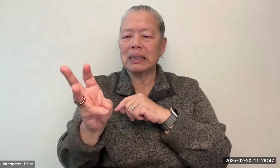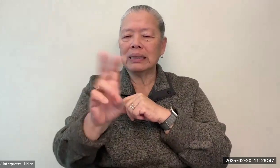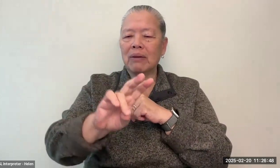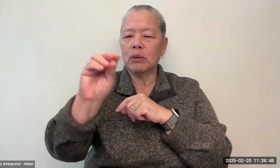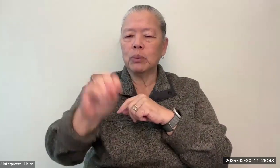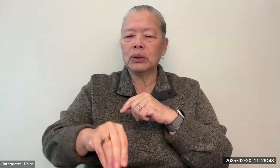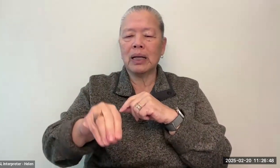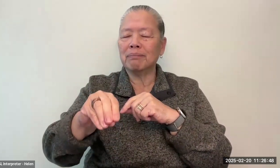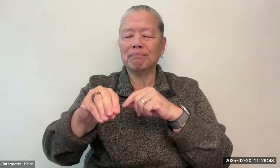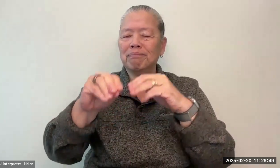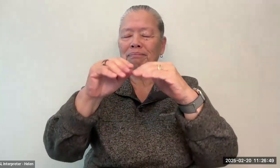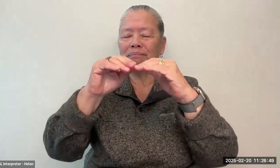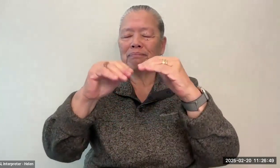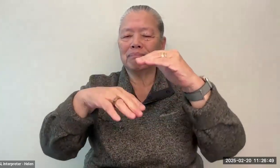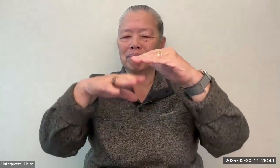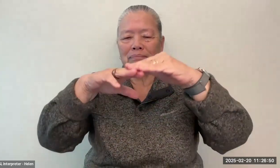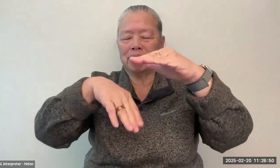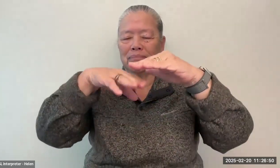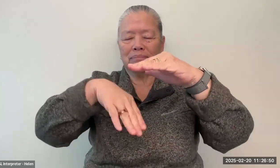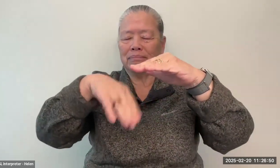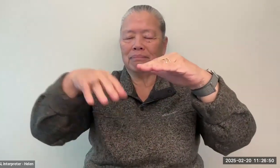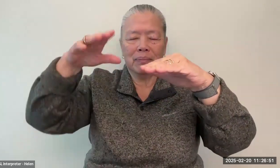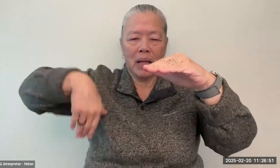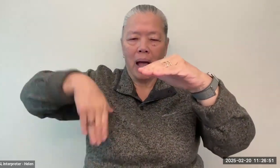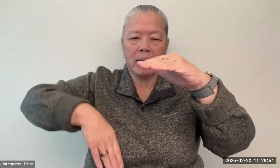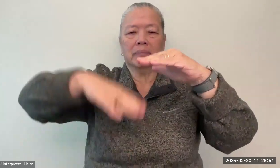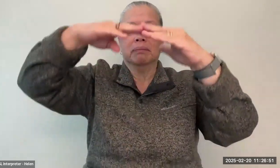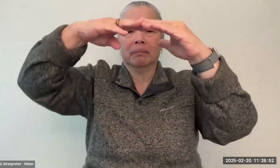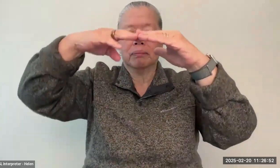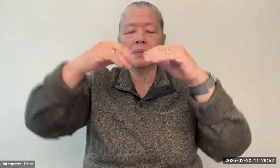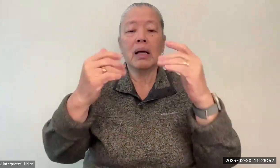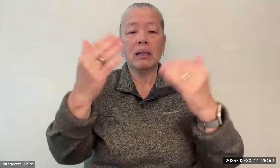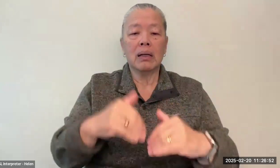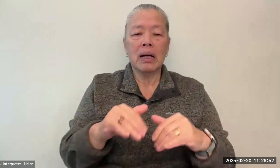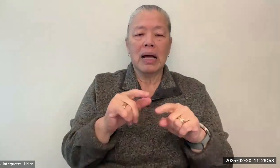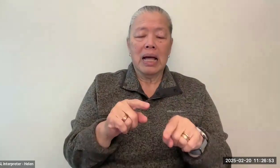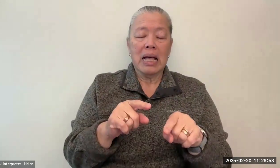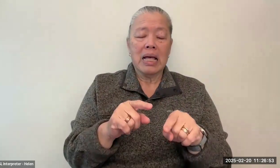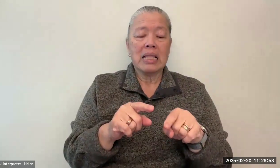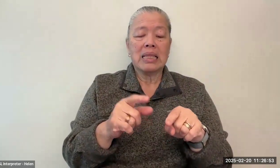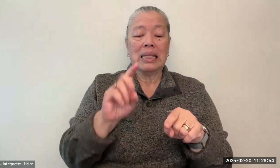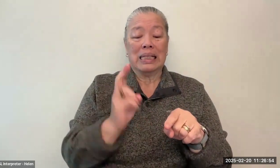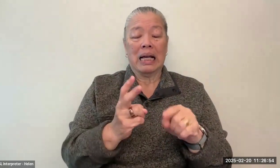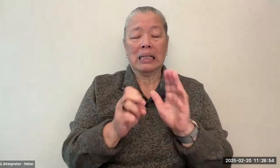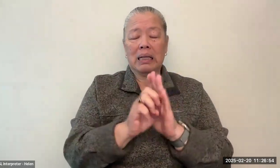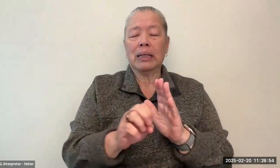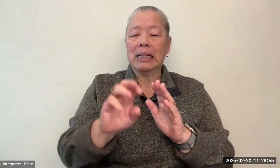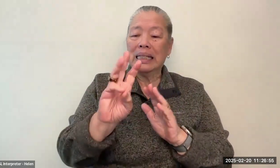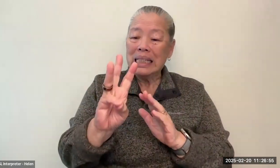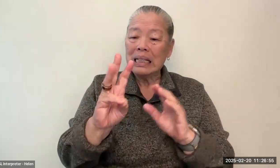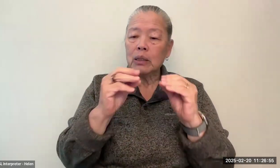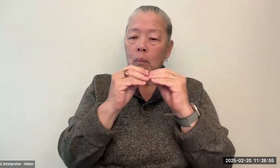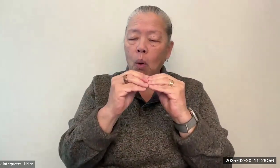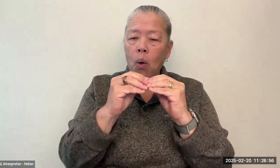66.67% threshold in aggregate. The chart below it shows how just 6 more yes votes across those 5